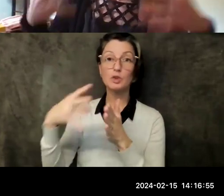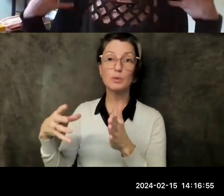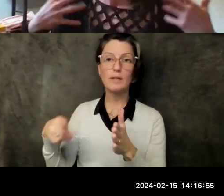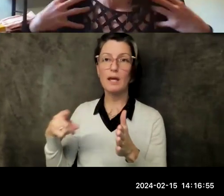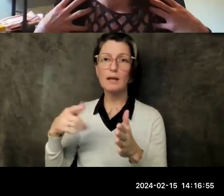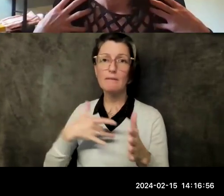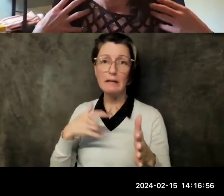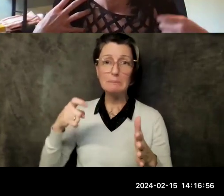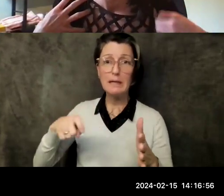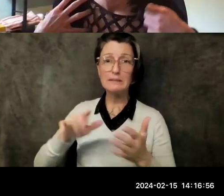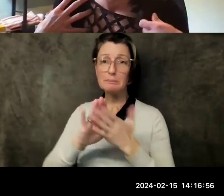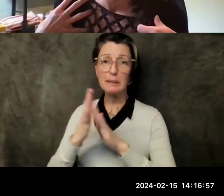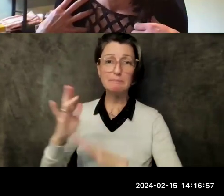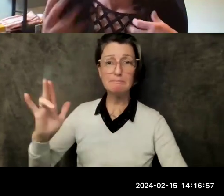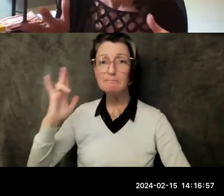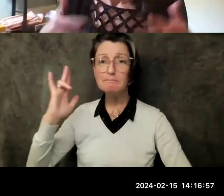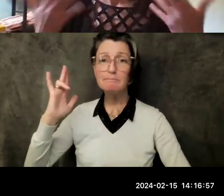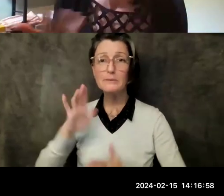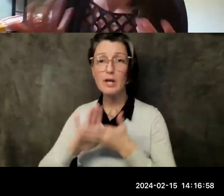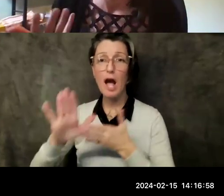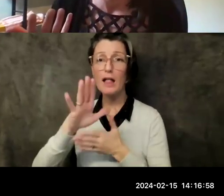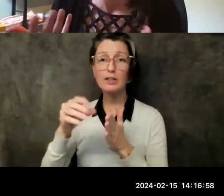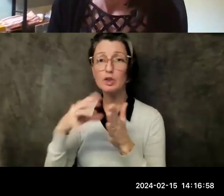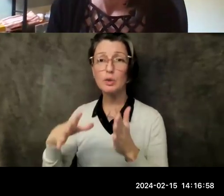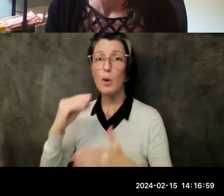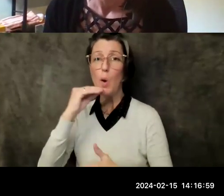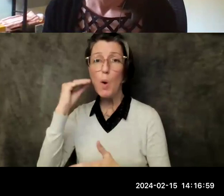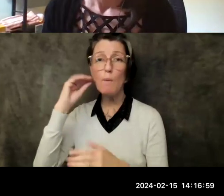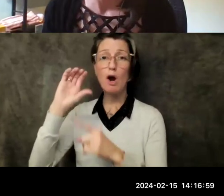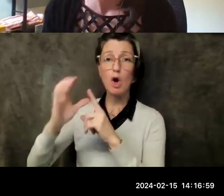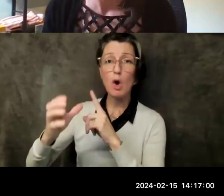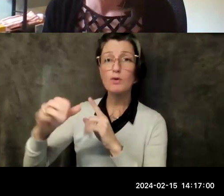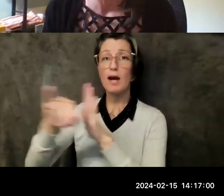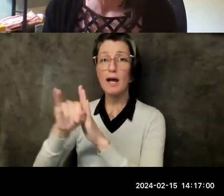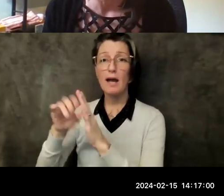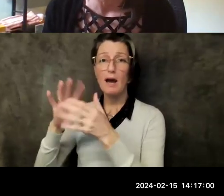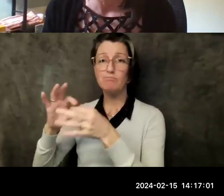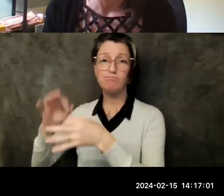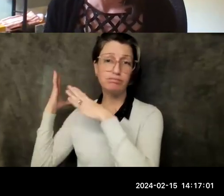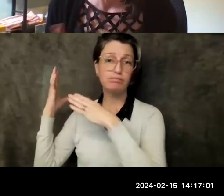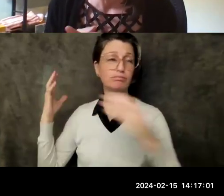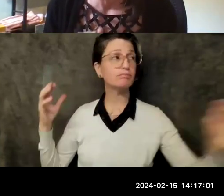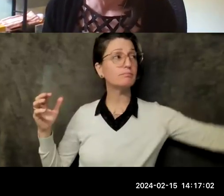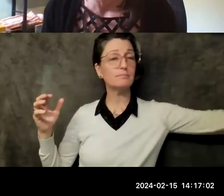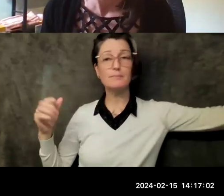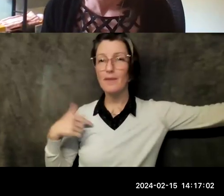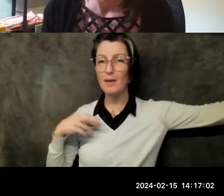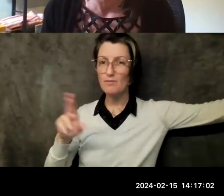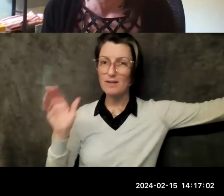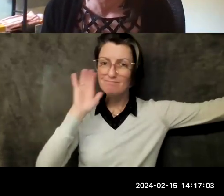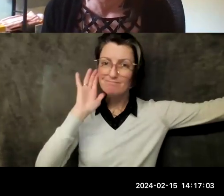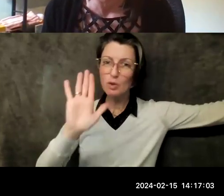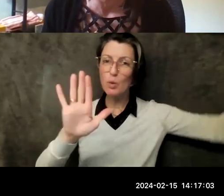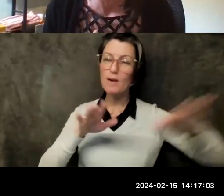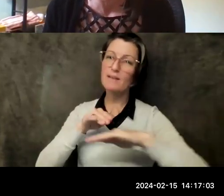Right. and kind of leave themselves behind or their home identities behind. And so I would just like to hear your advice